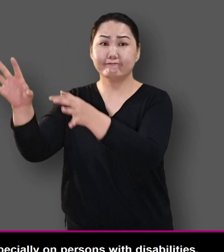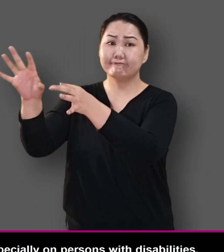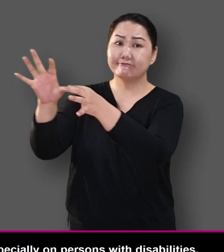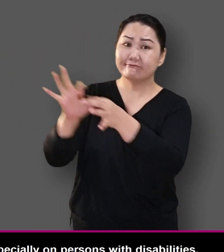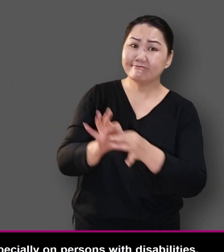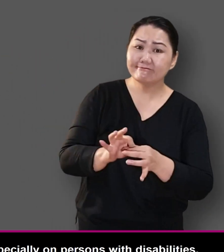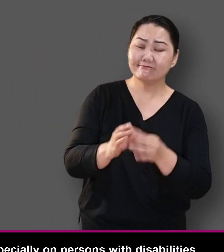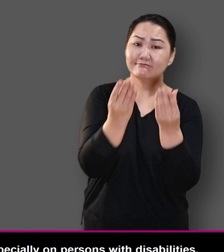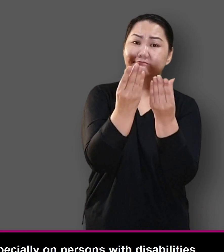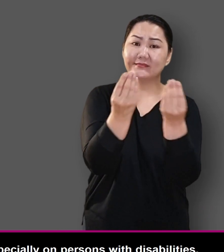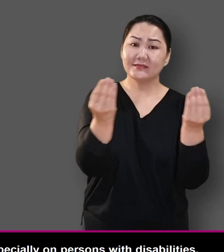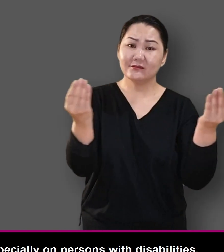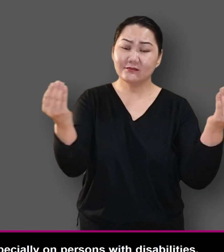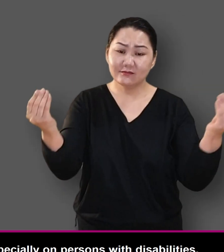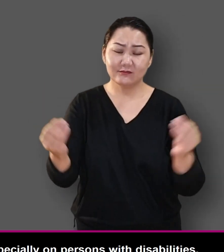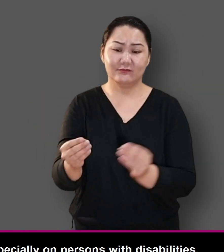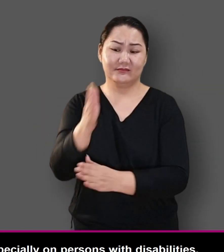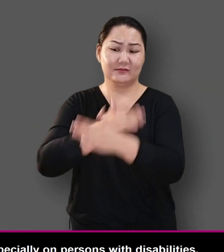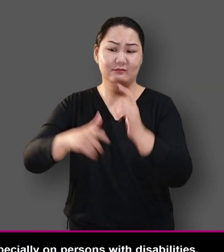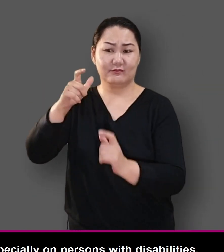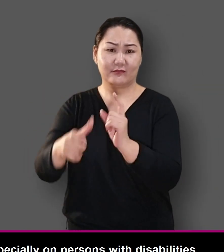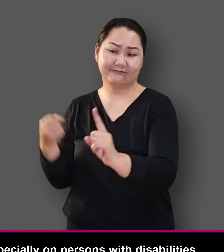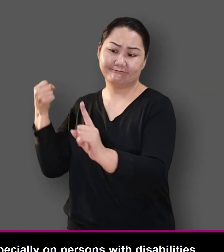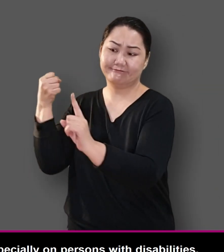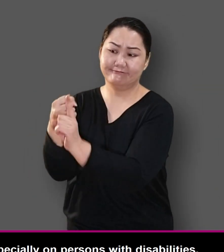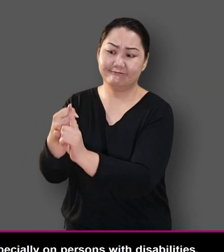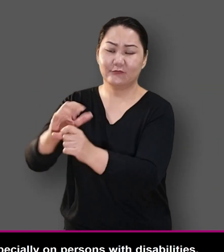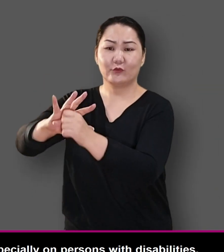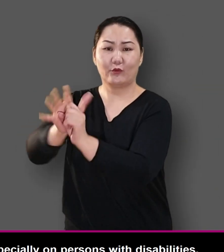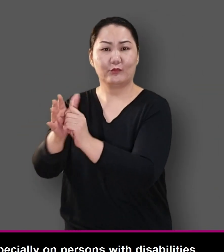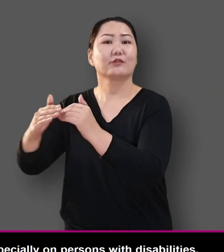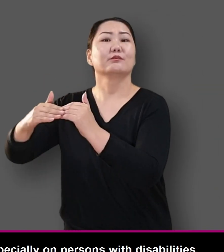that is taking a massive toll, especially on persons with disabilities.